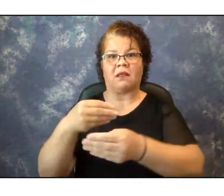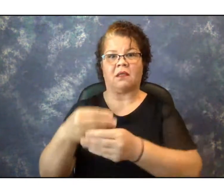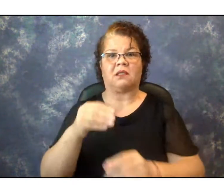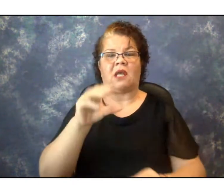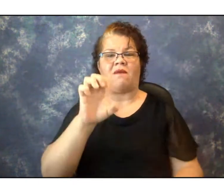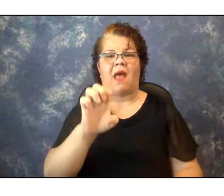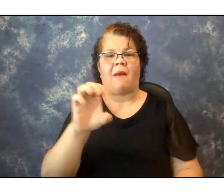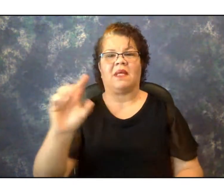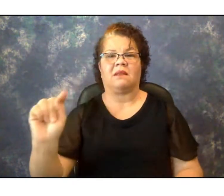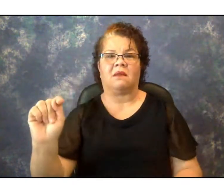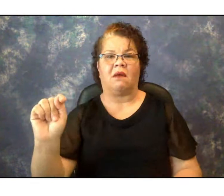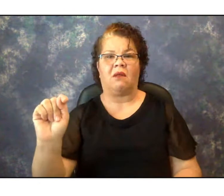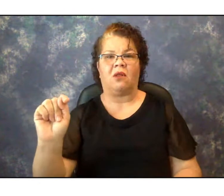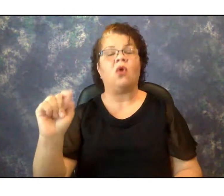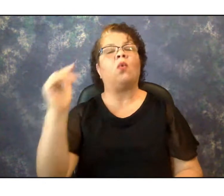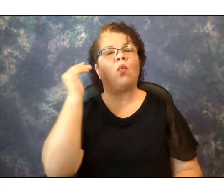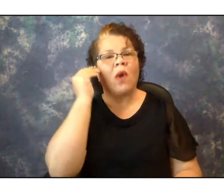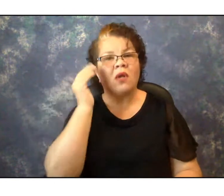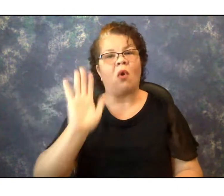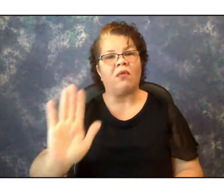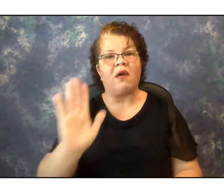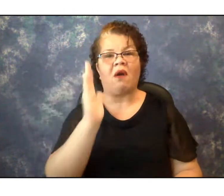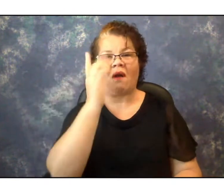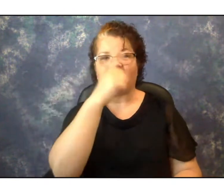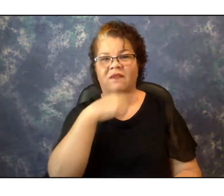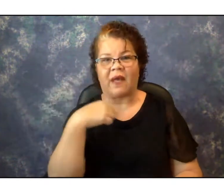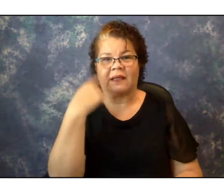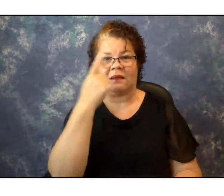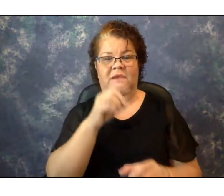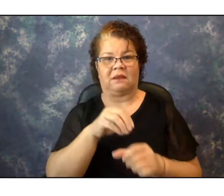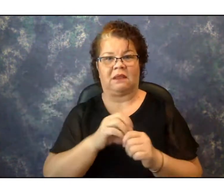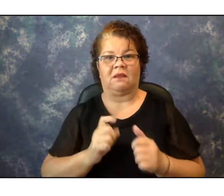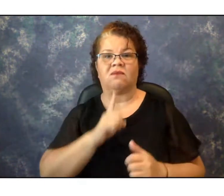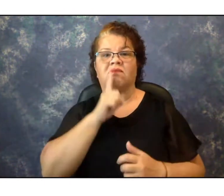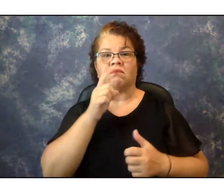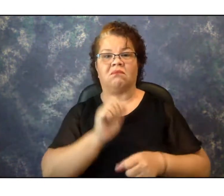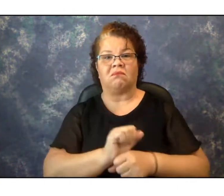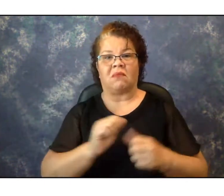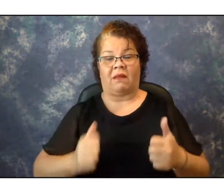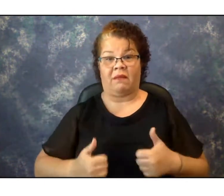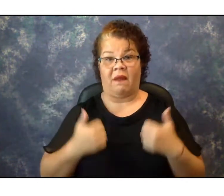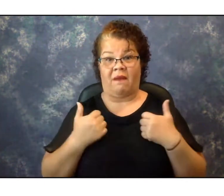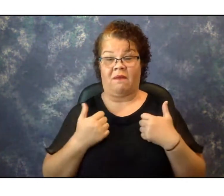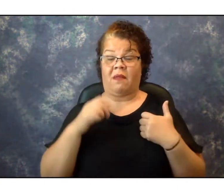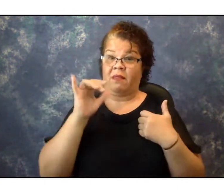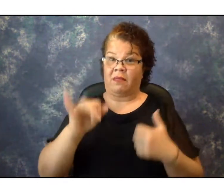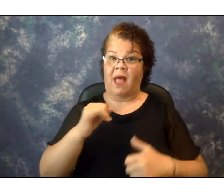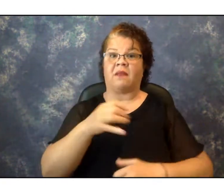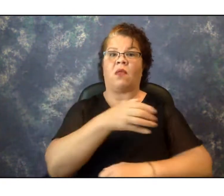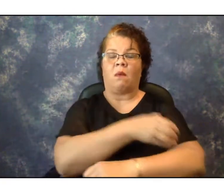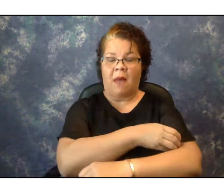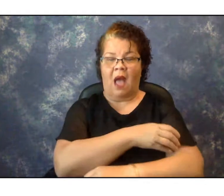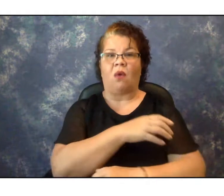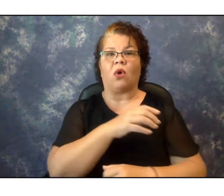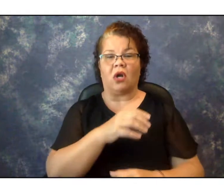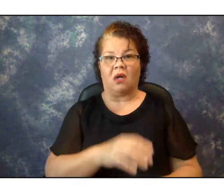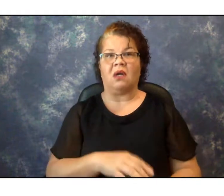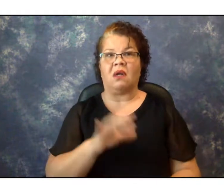in life, and that's part of, I think, the power that Mamie